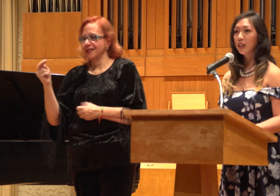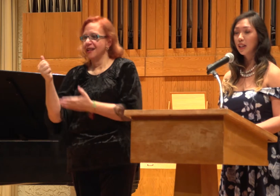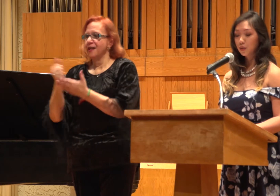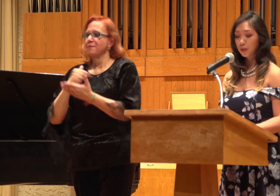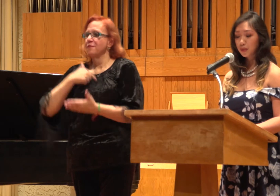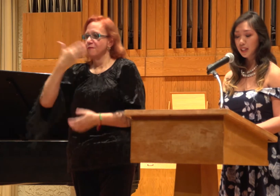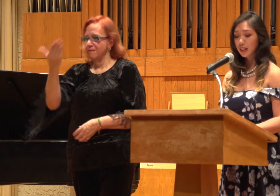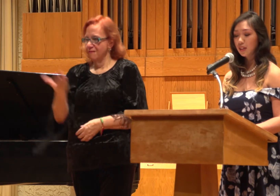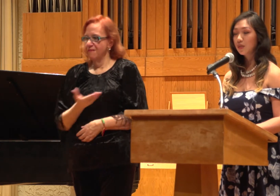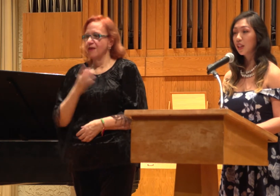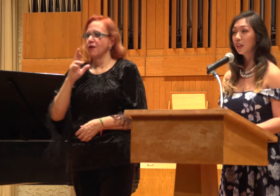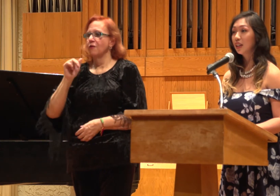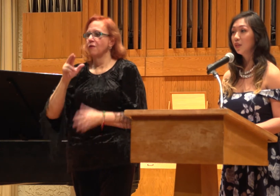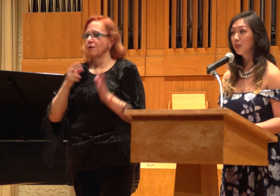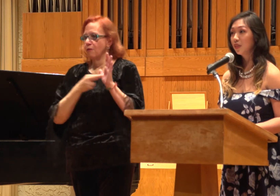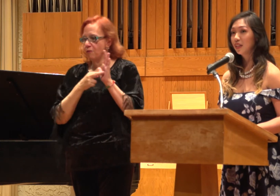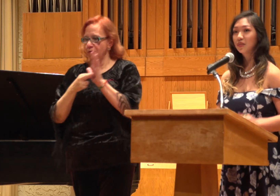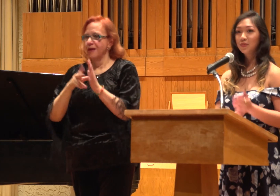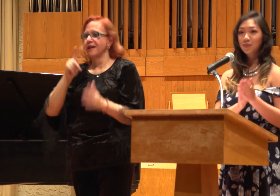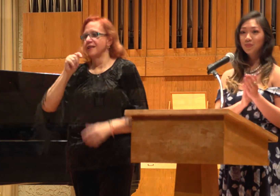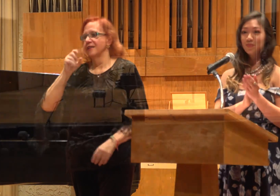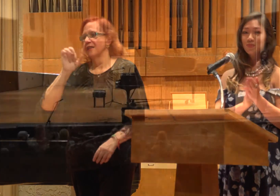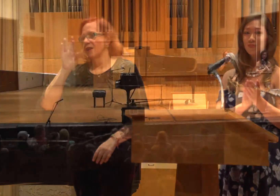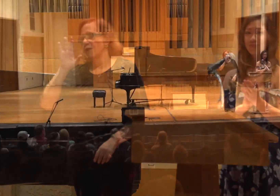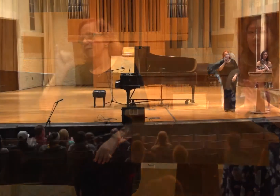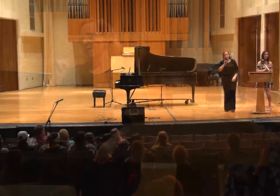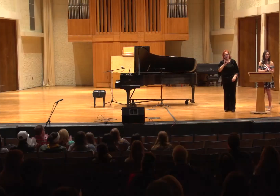in welcoming Representative Terry Lynn Weaver.